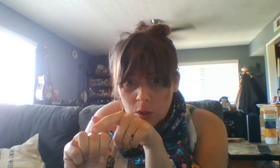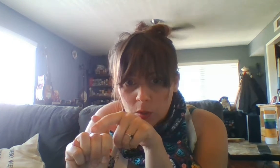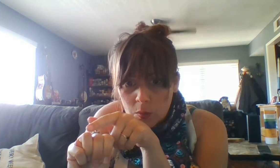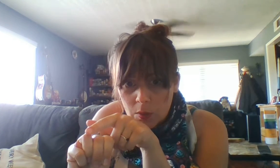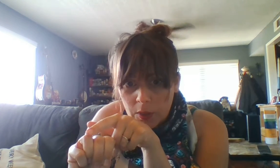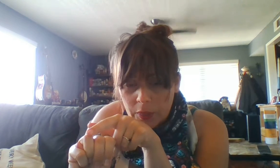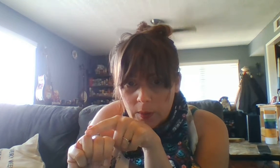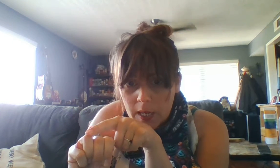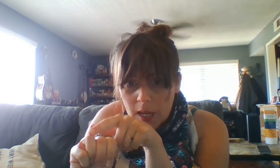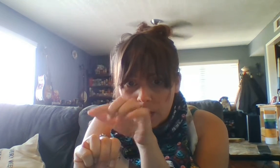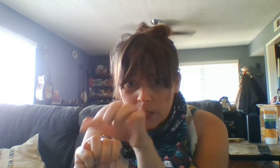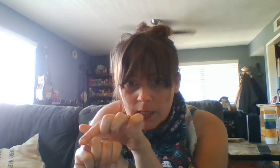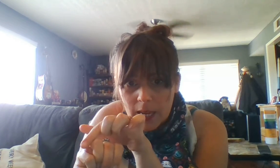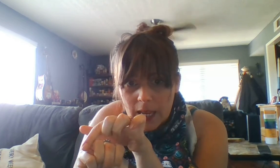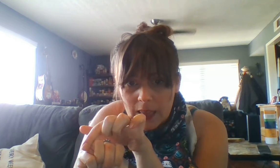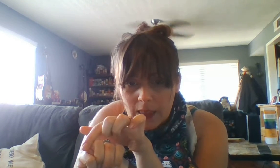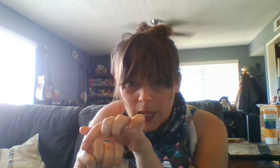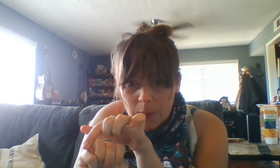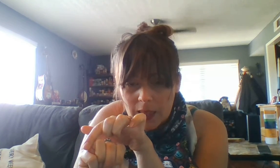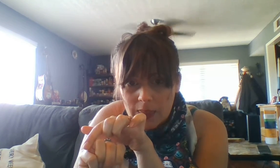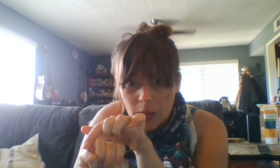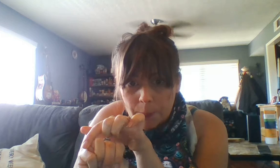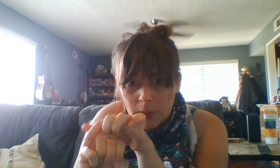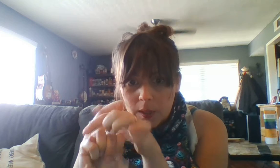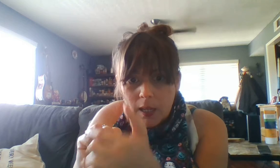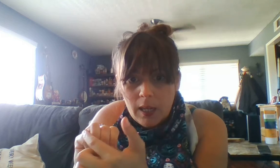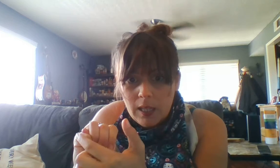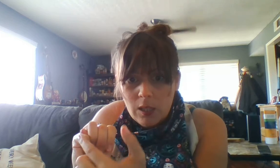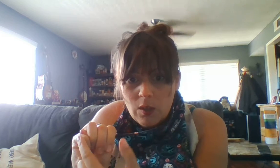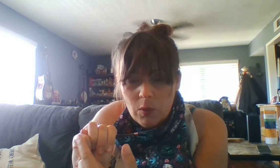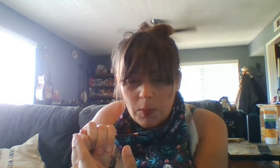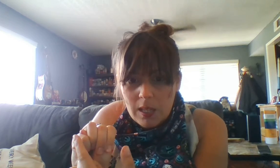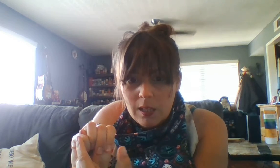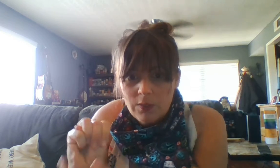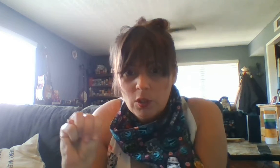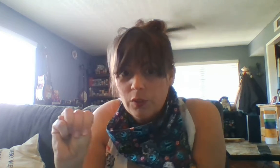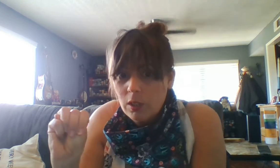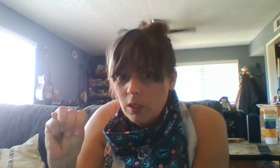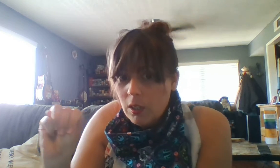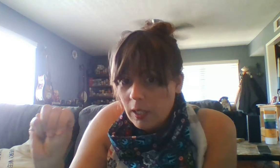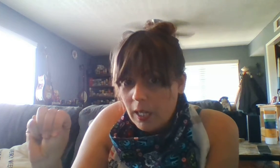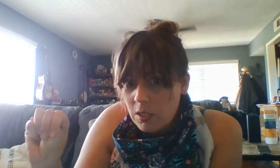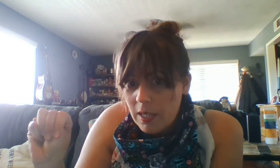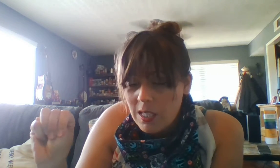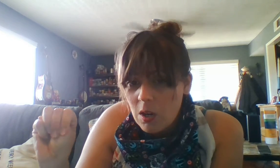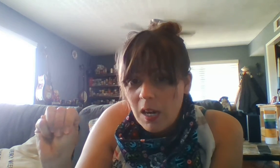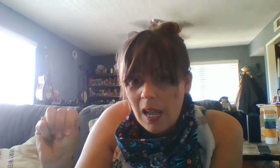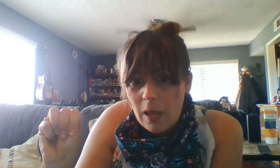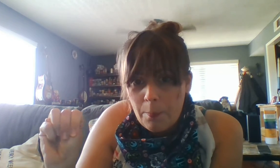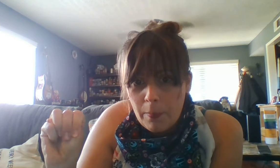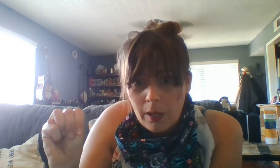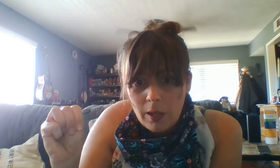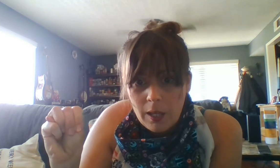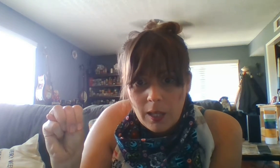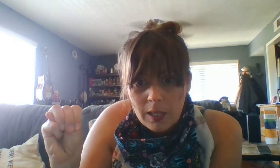2, 3 knuckles and then my thumb. And then you have your pinky left over. Okay, so that's our M.